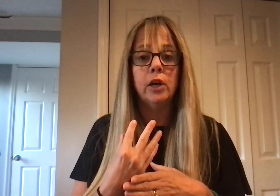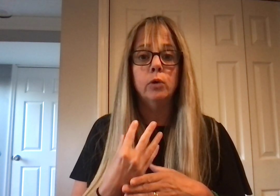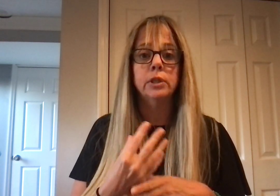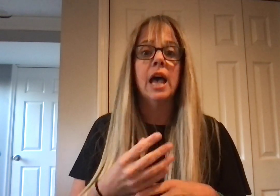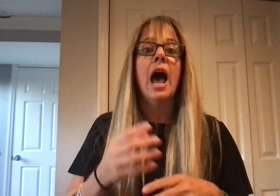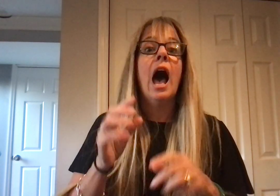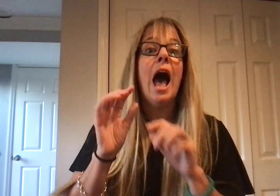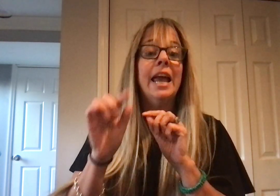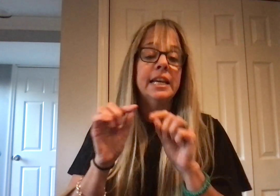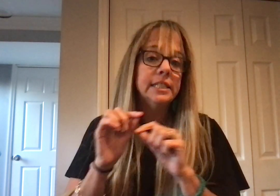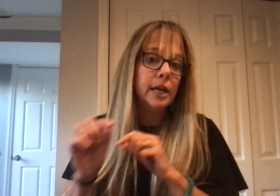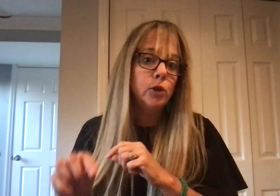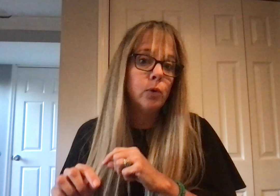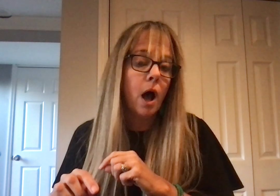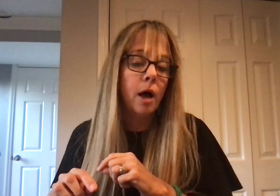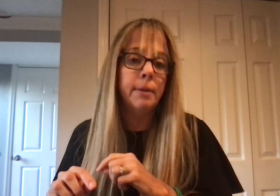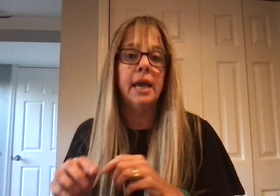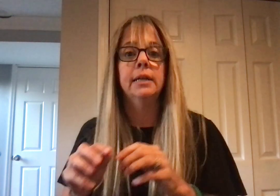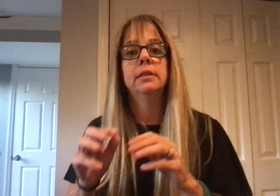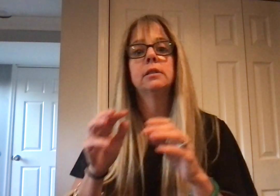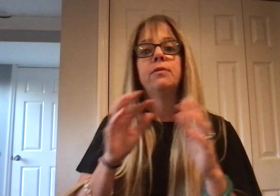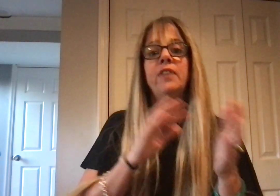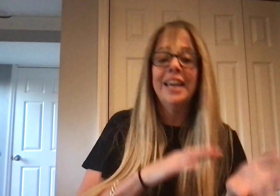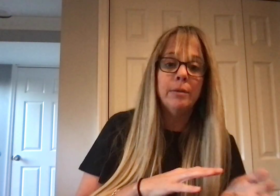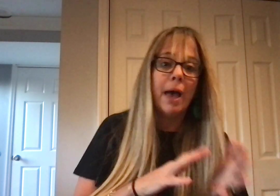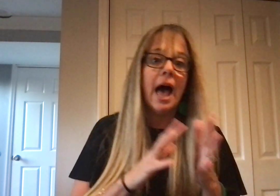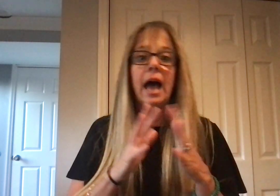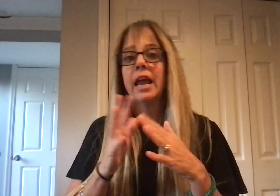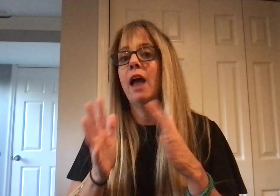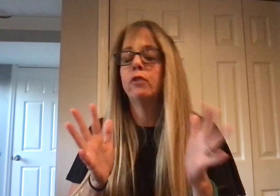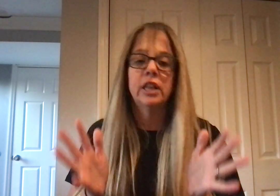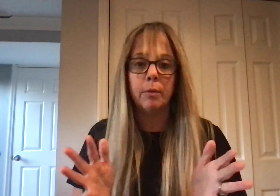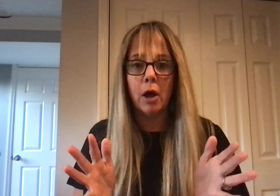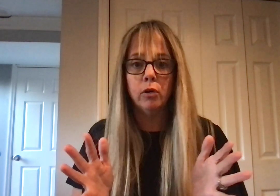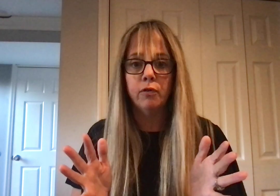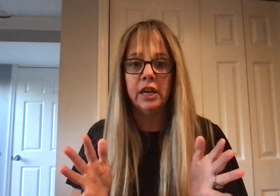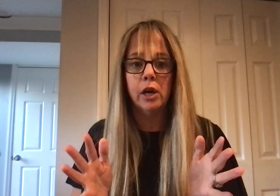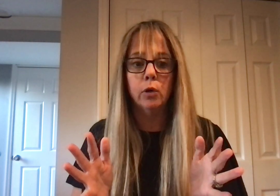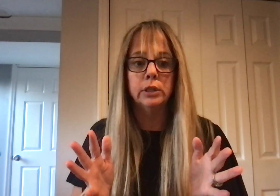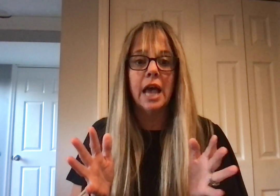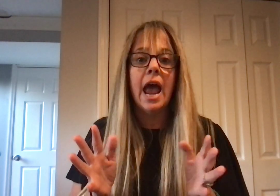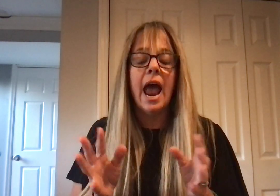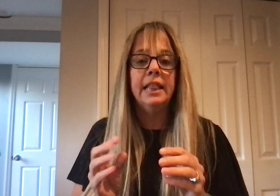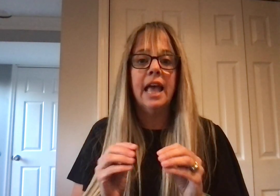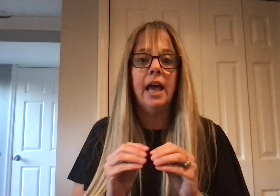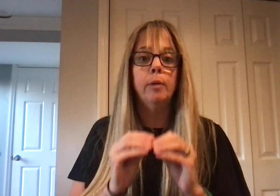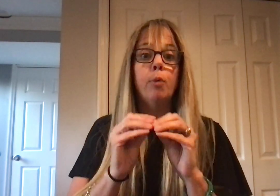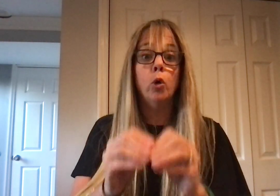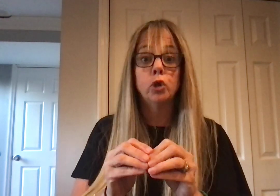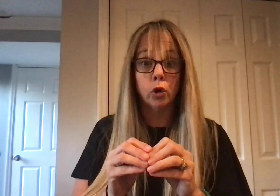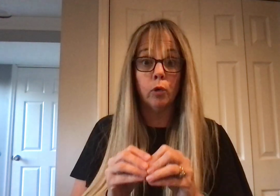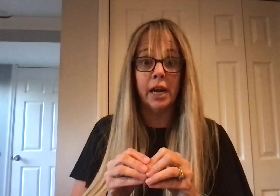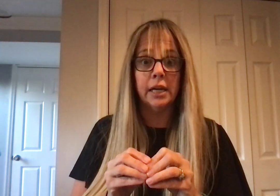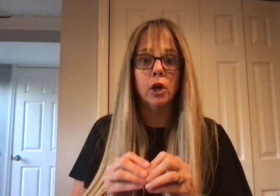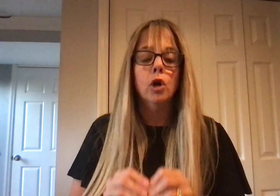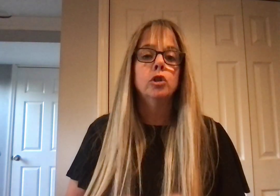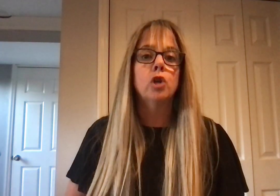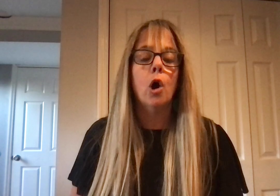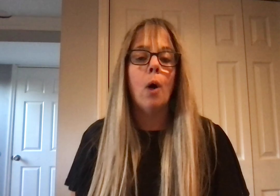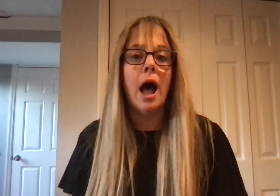videos. I can send you comments, feedback, everything about your videos, and then post your grade. So